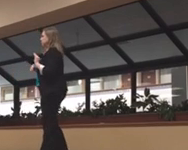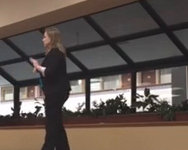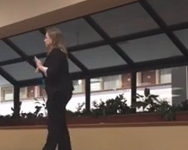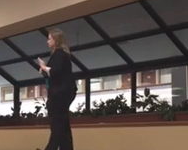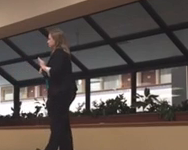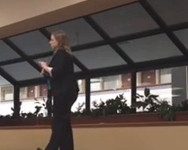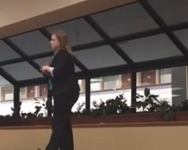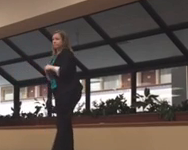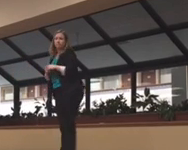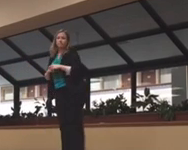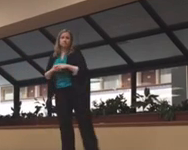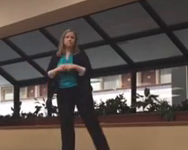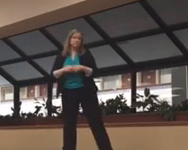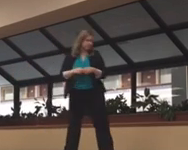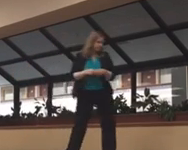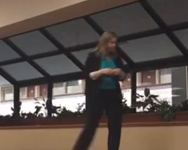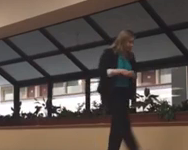that.